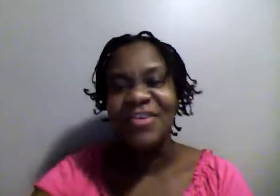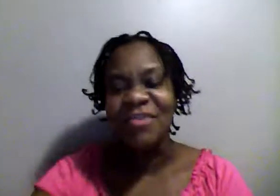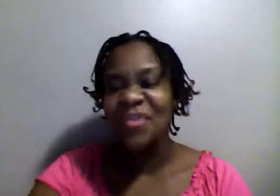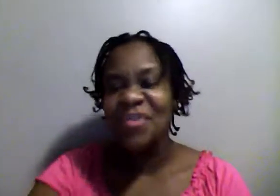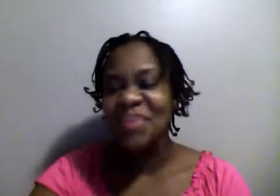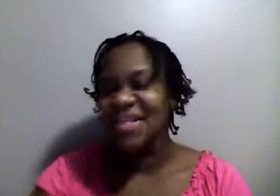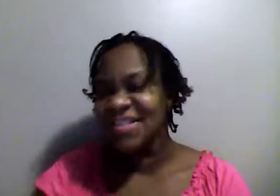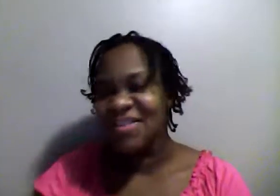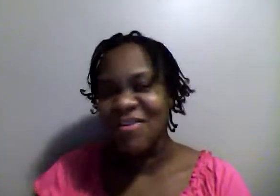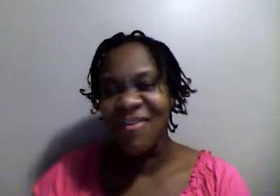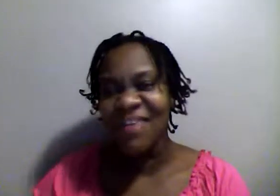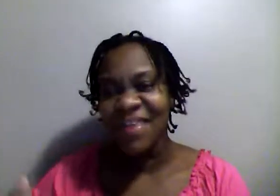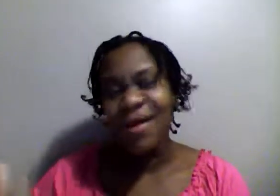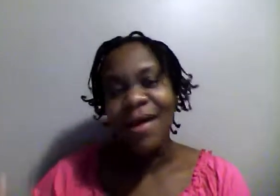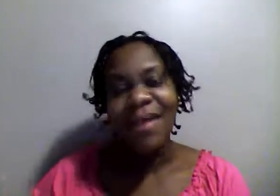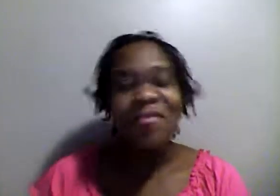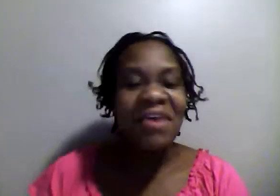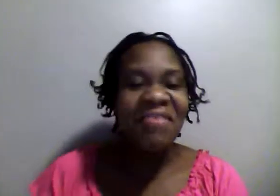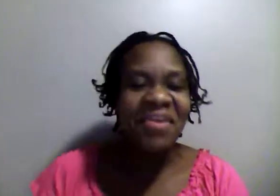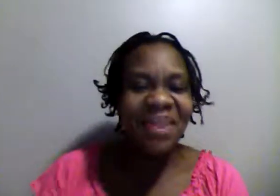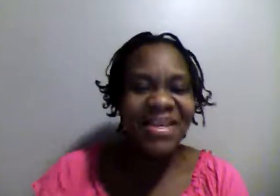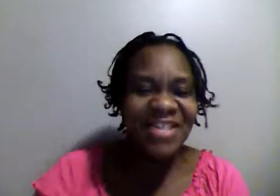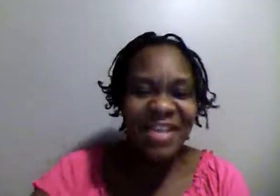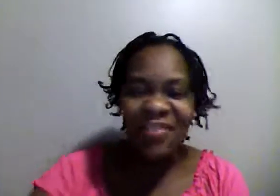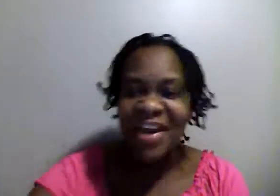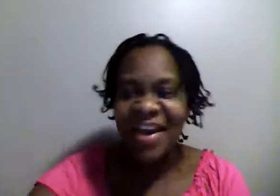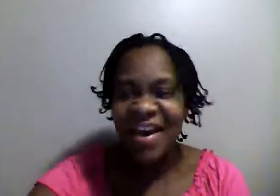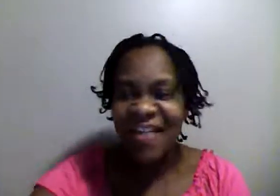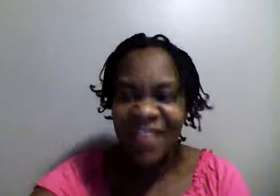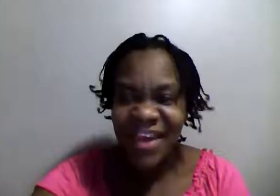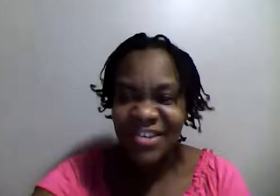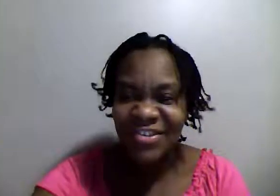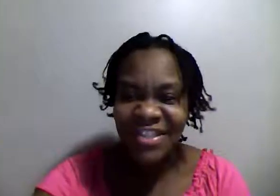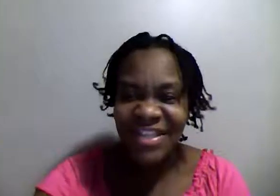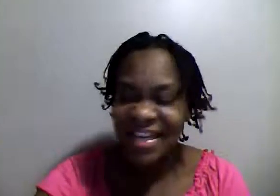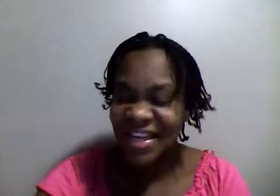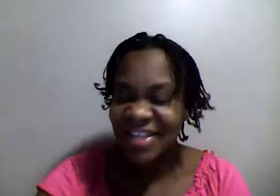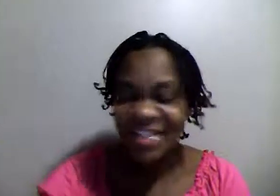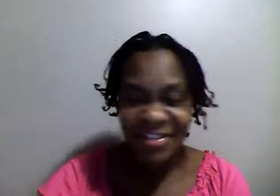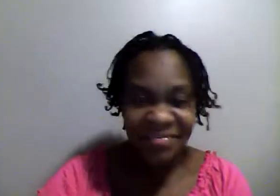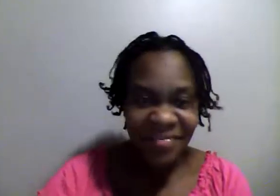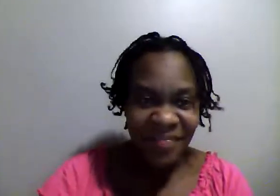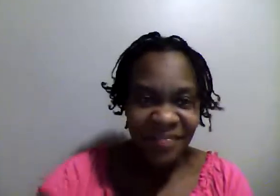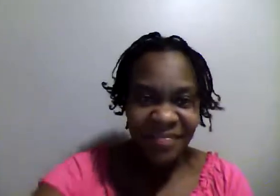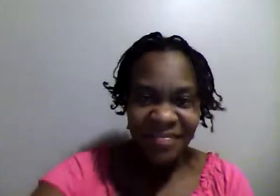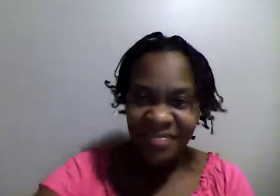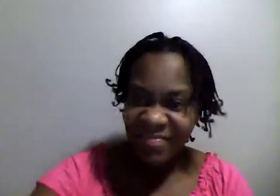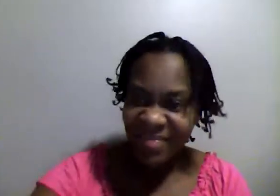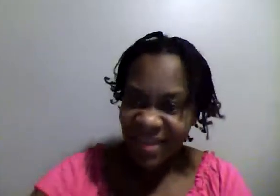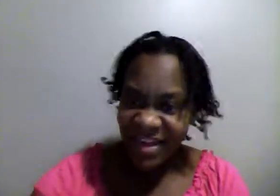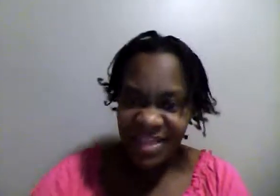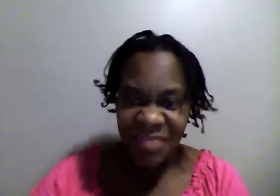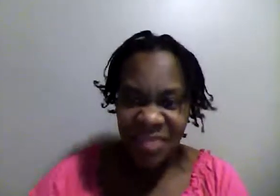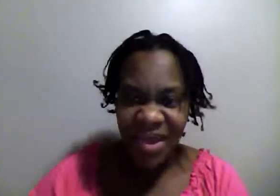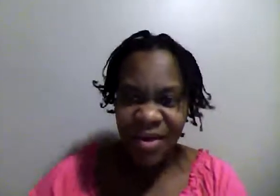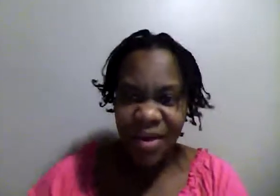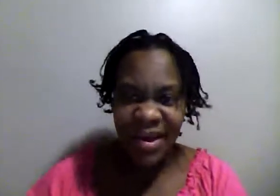around me, so I don't have anybody to give when I have extra seedlings. Unless maybe I go online